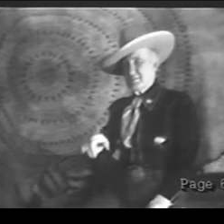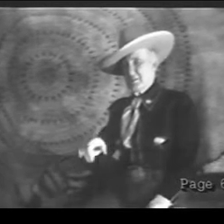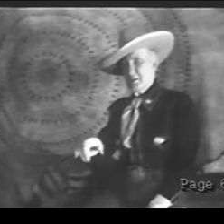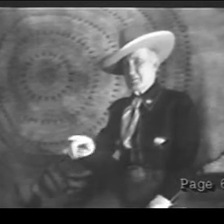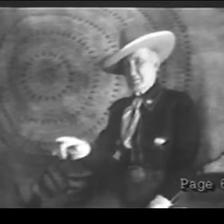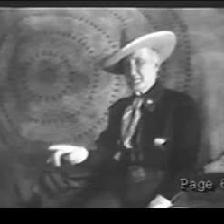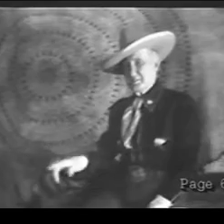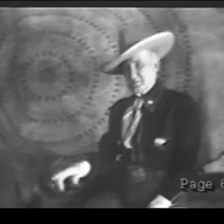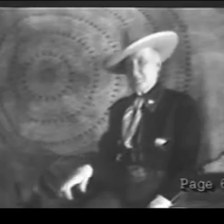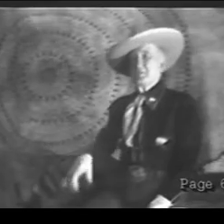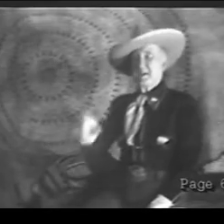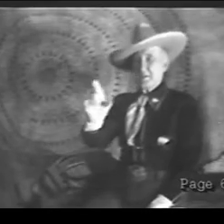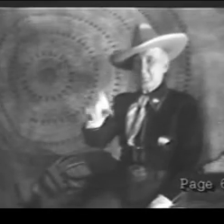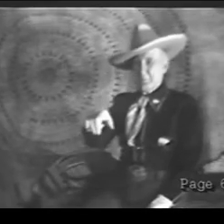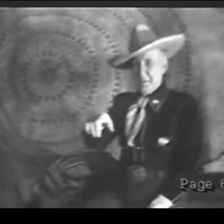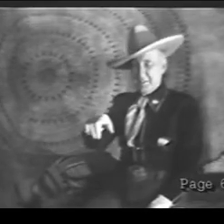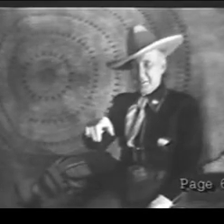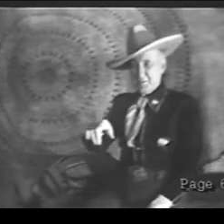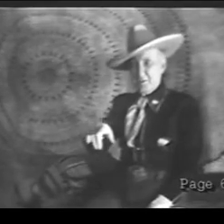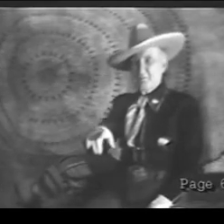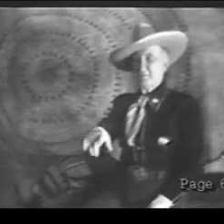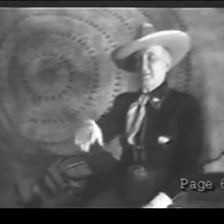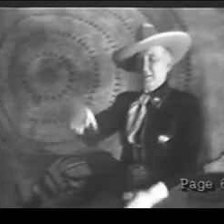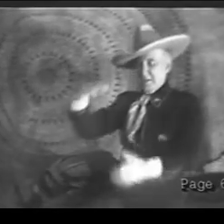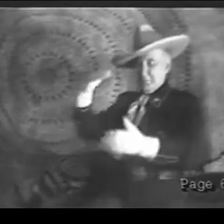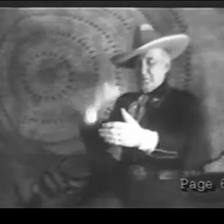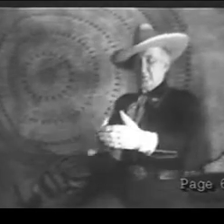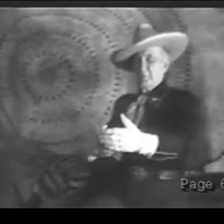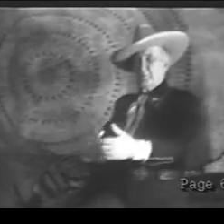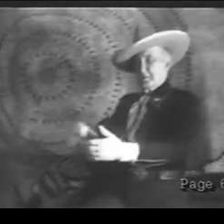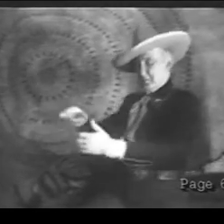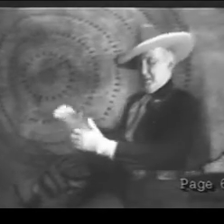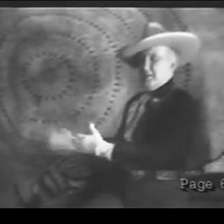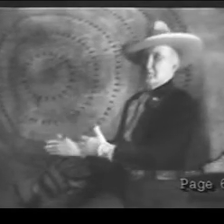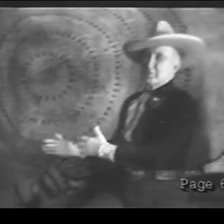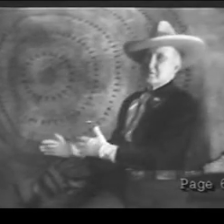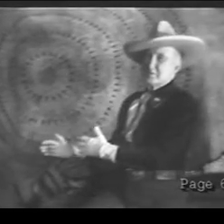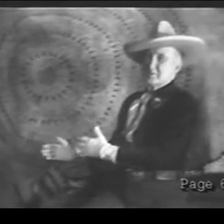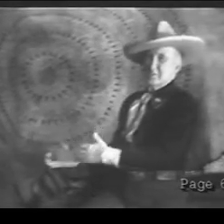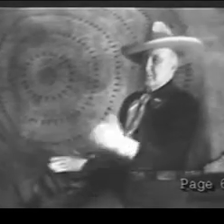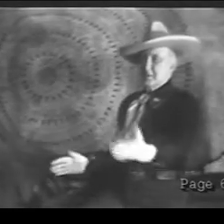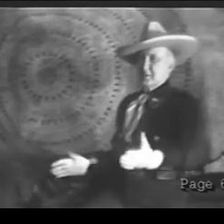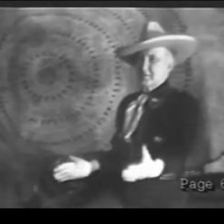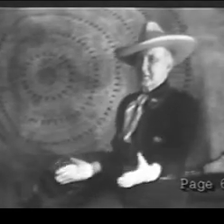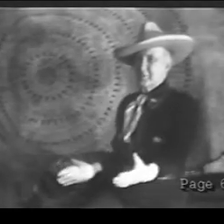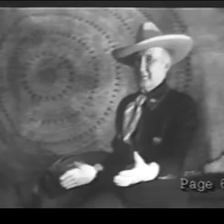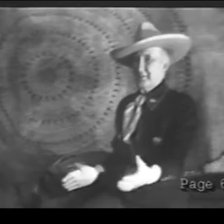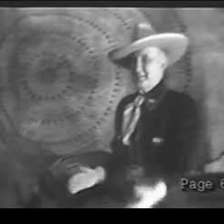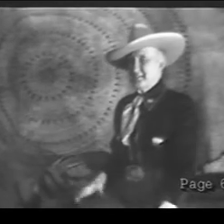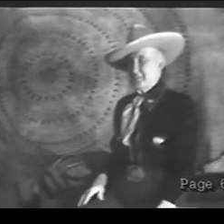sit down beside his sister. I can put a man next to his wife, I can put somebody between them, and then I can put his sister, but I can't sit them down there. So I